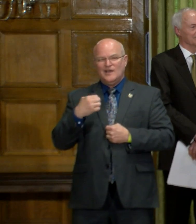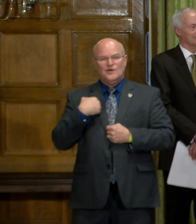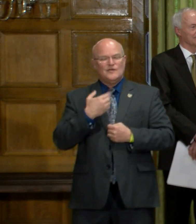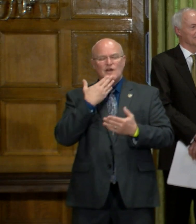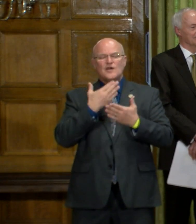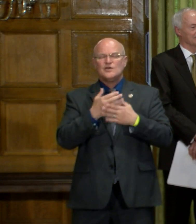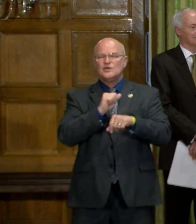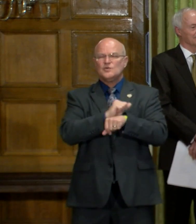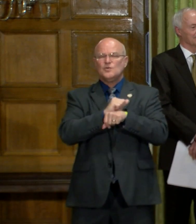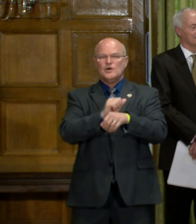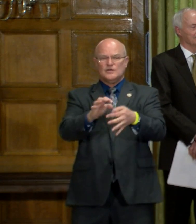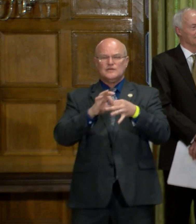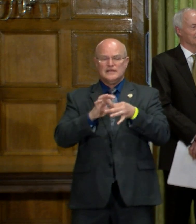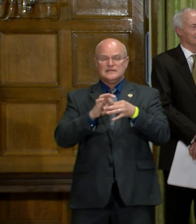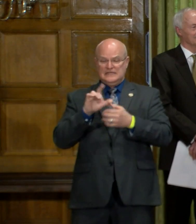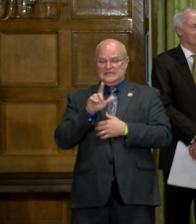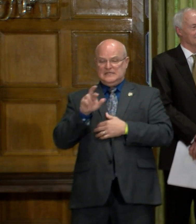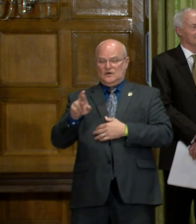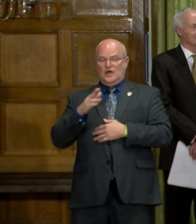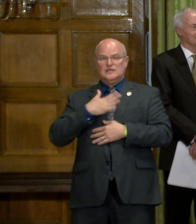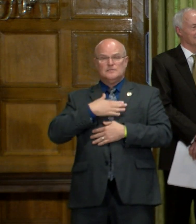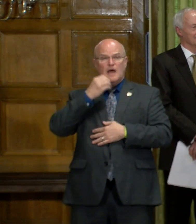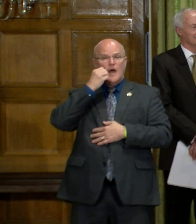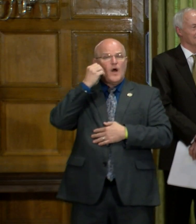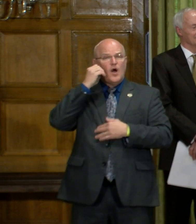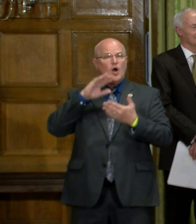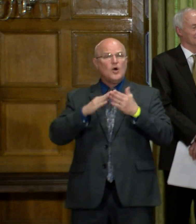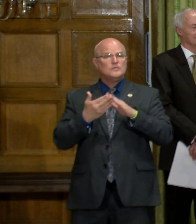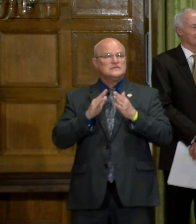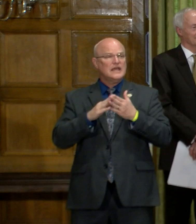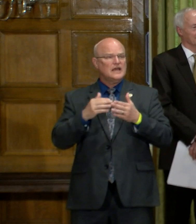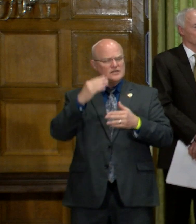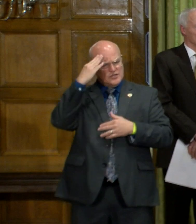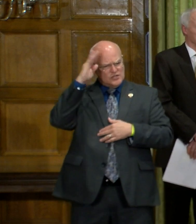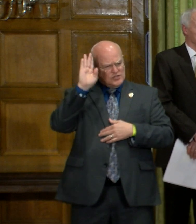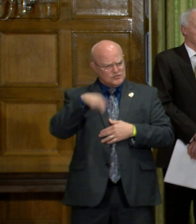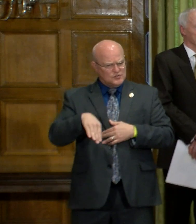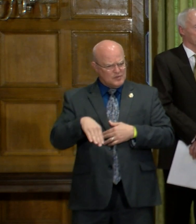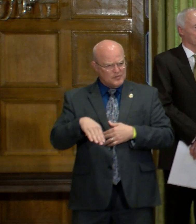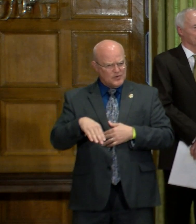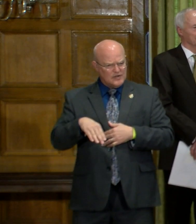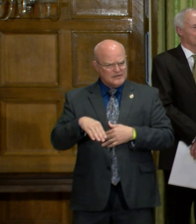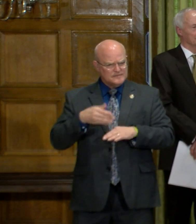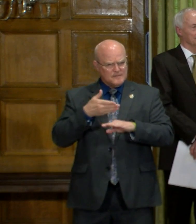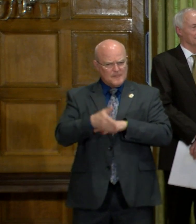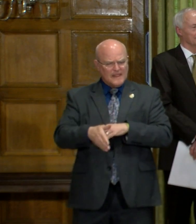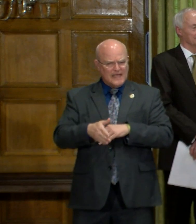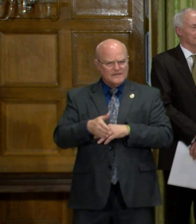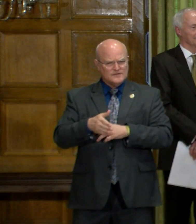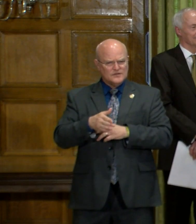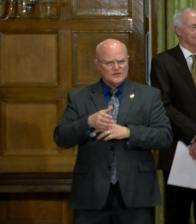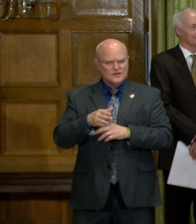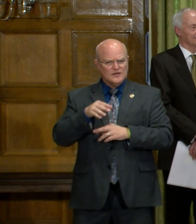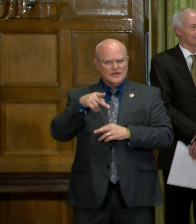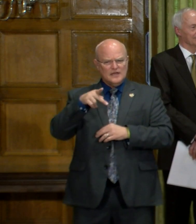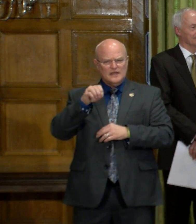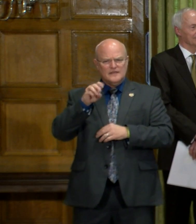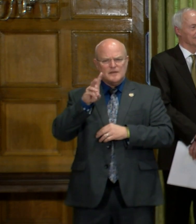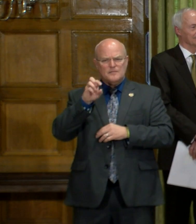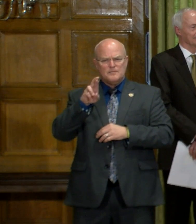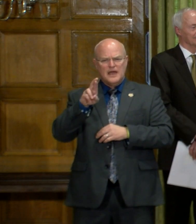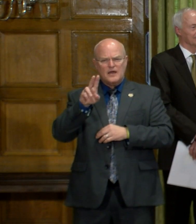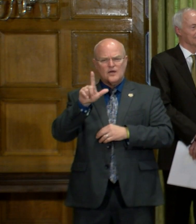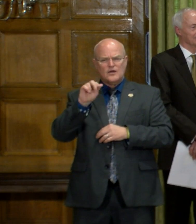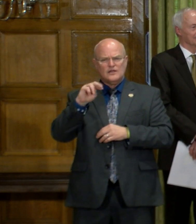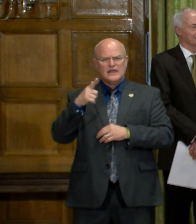working relationship. Little Rock is my hometown. We've joint ventures. You remember after the Ultra Power Lounge shooting,